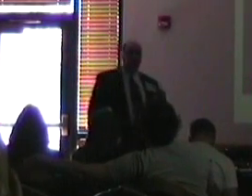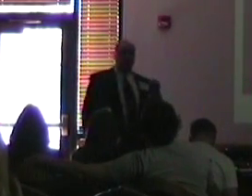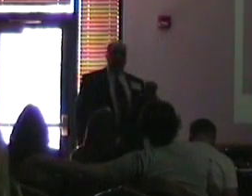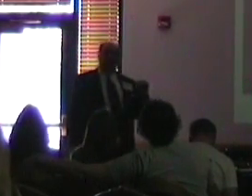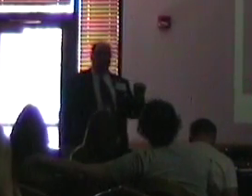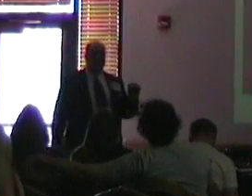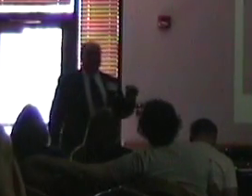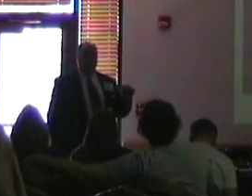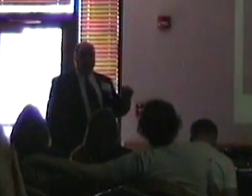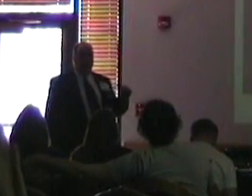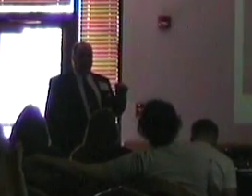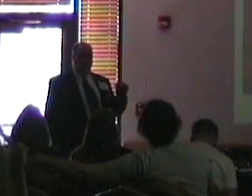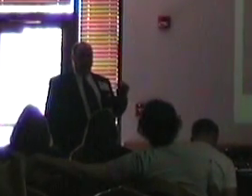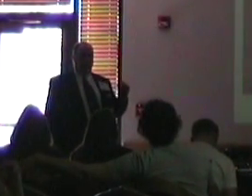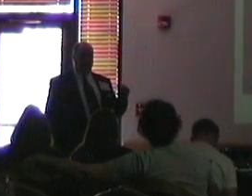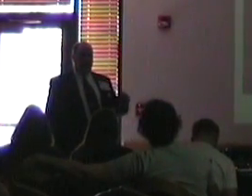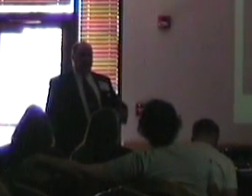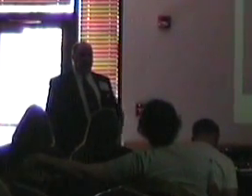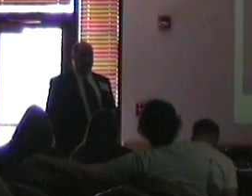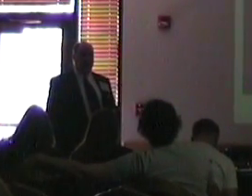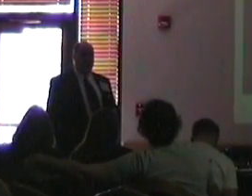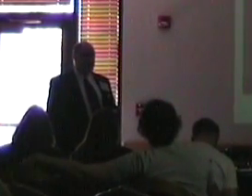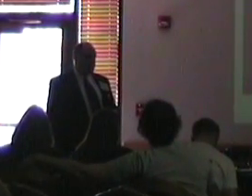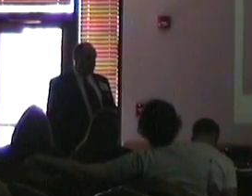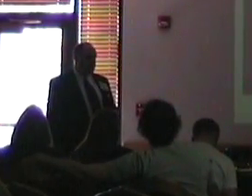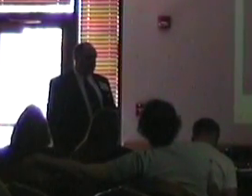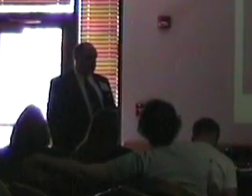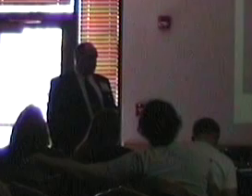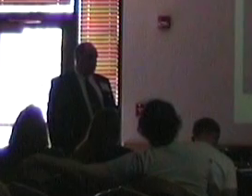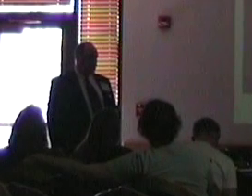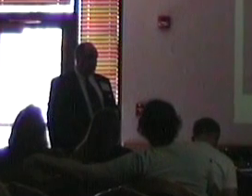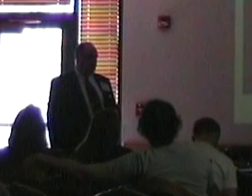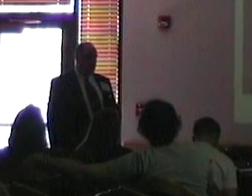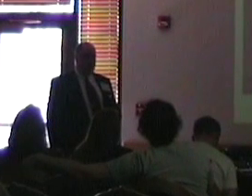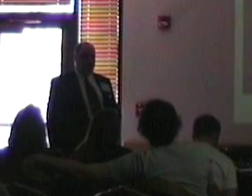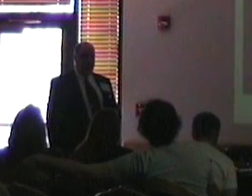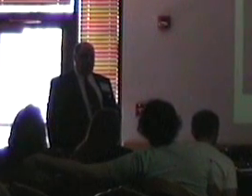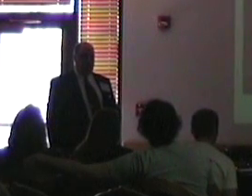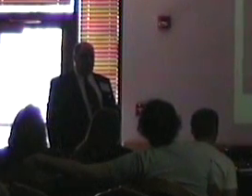Again, back at normal speed. Watch how fast this goes.